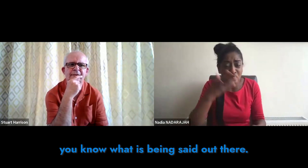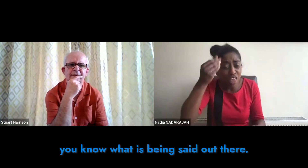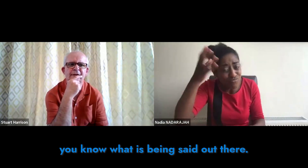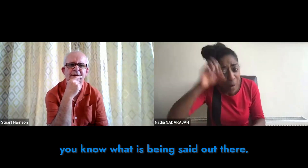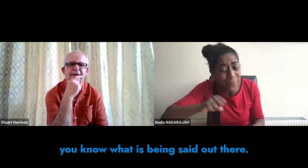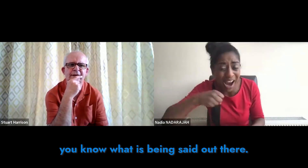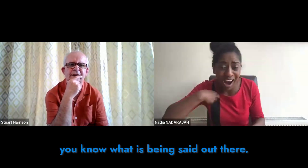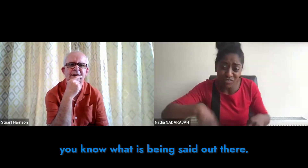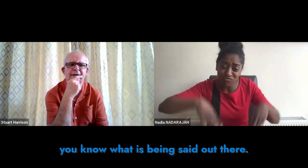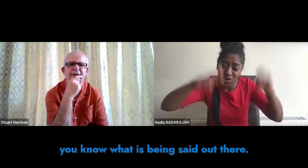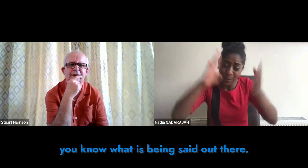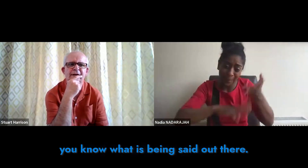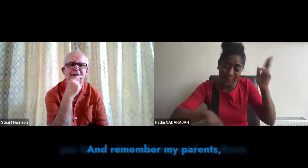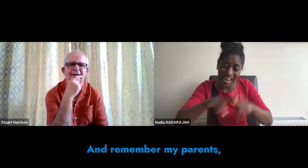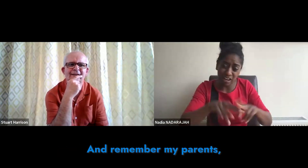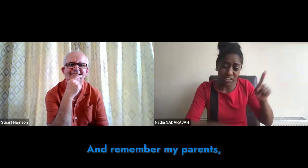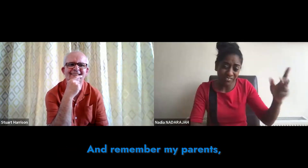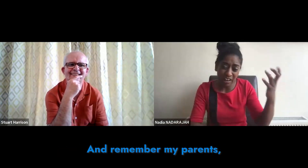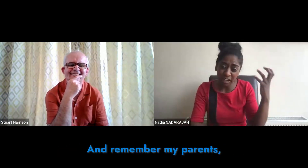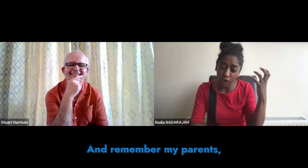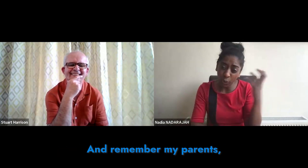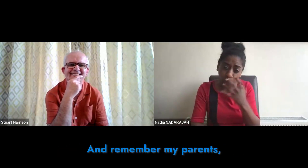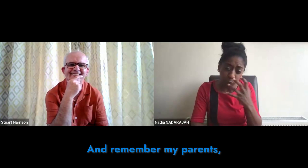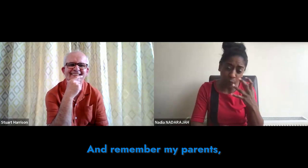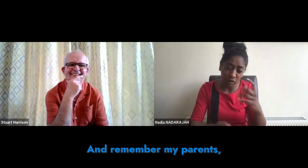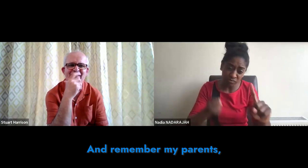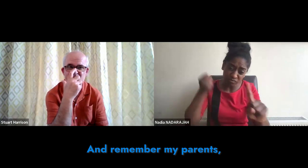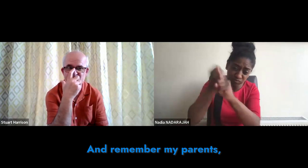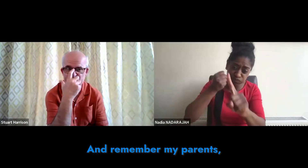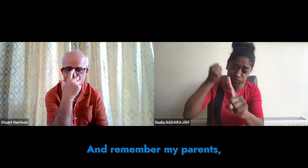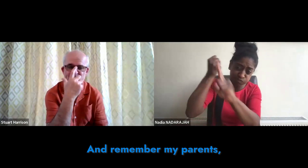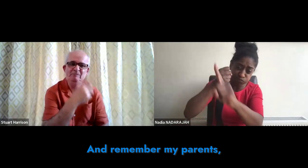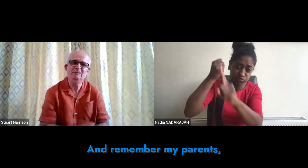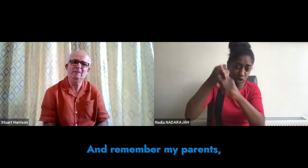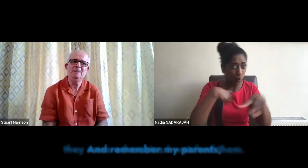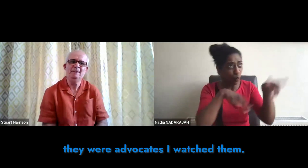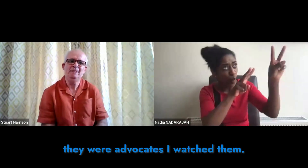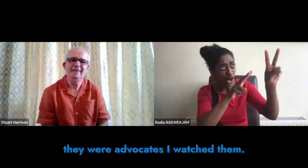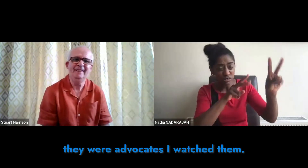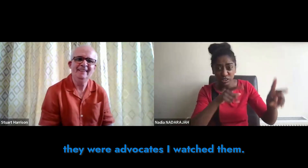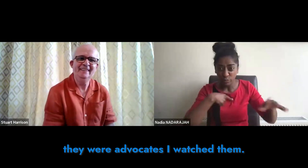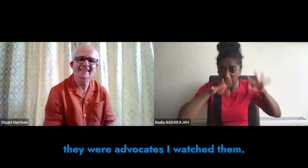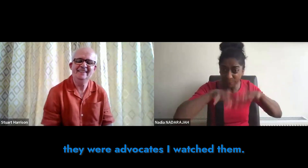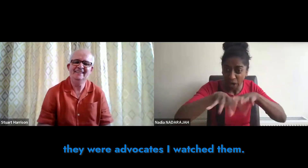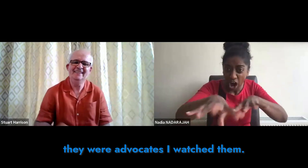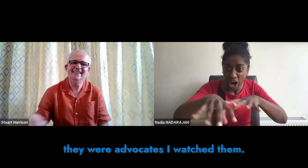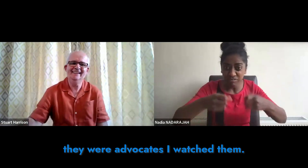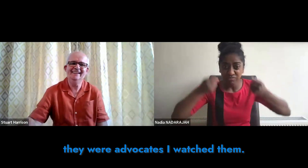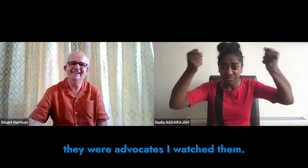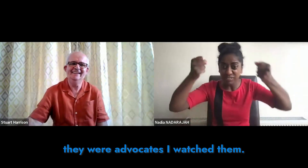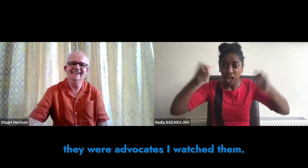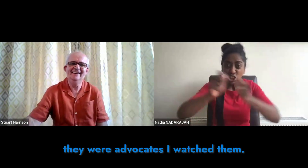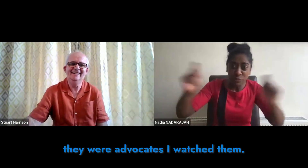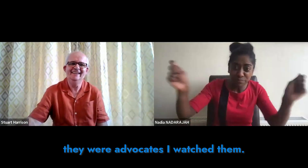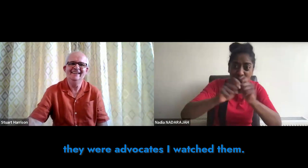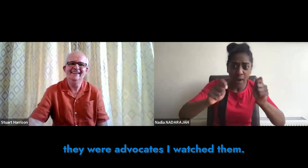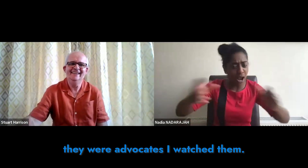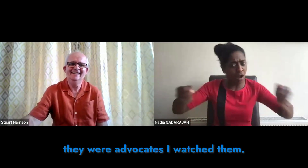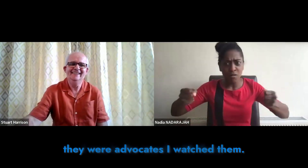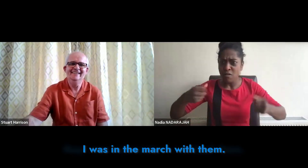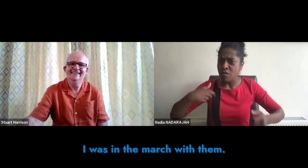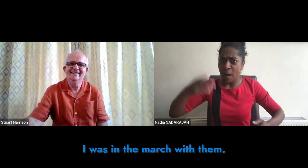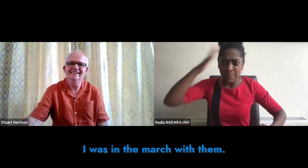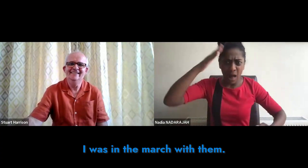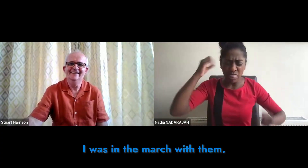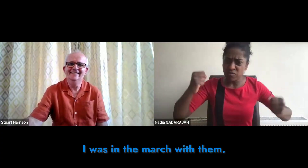you know what is being said out there. And remember, my parents, they were advocates. I watched